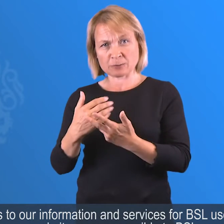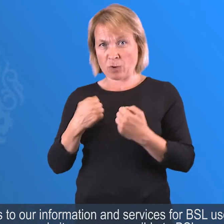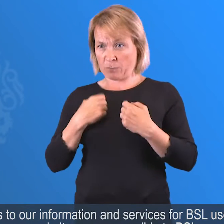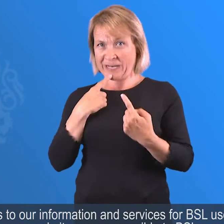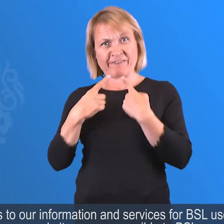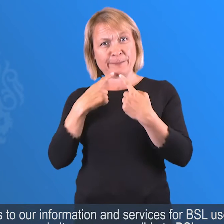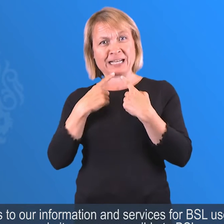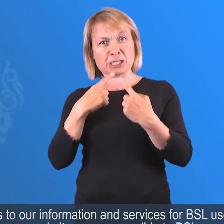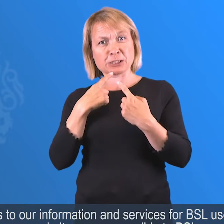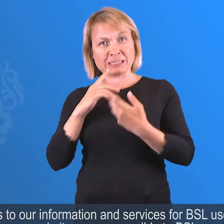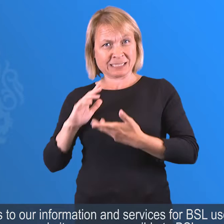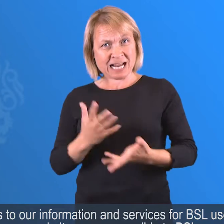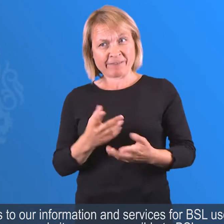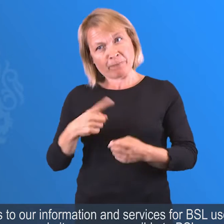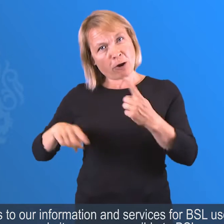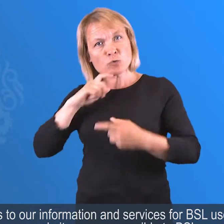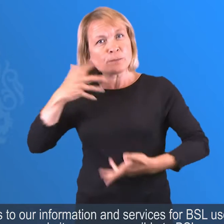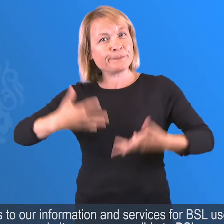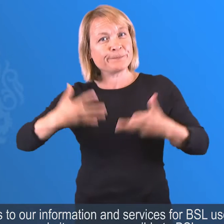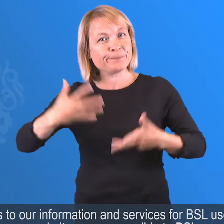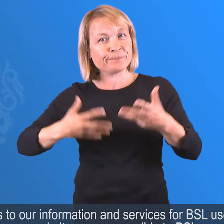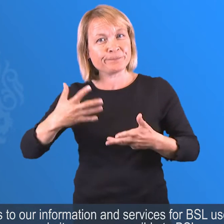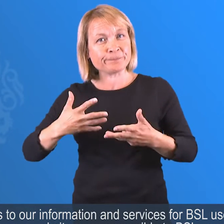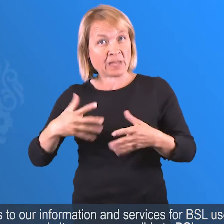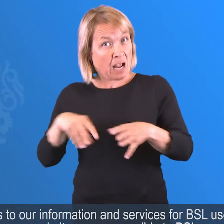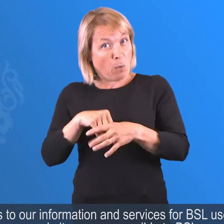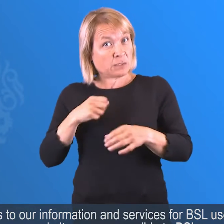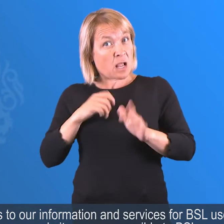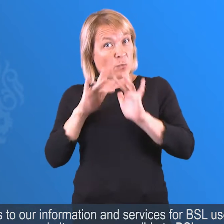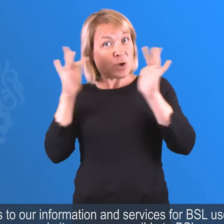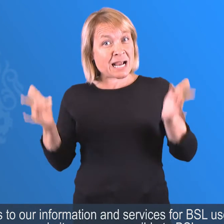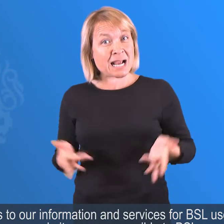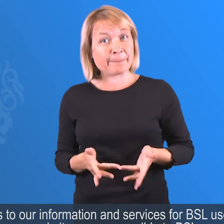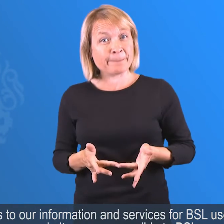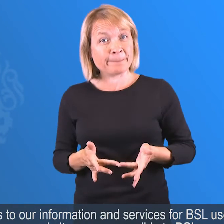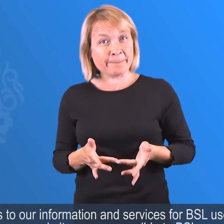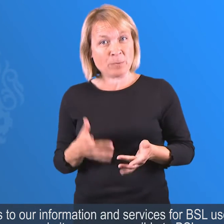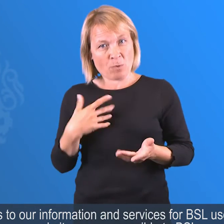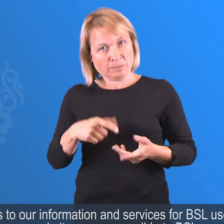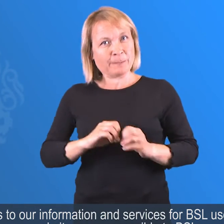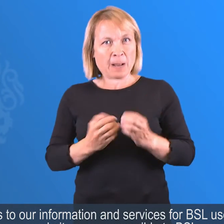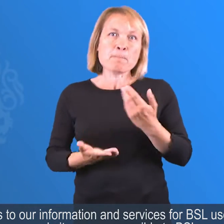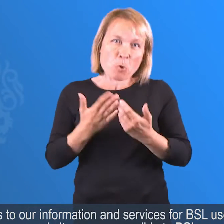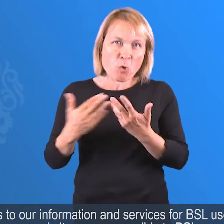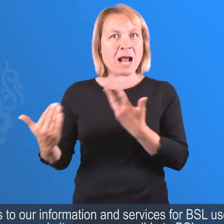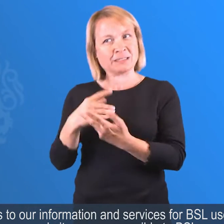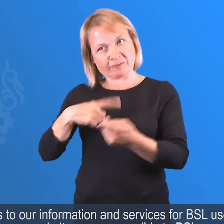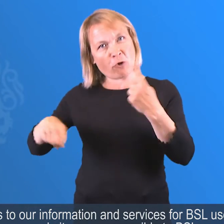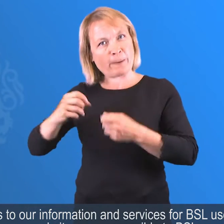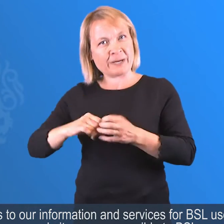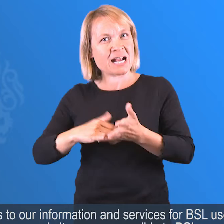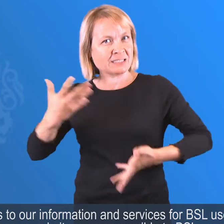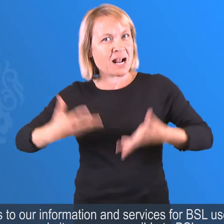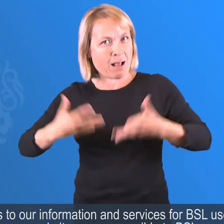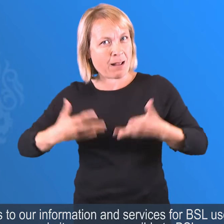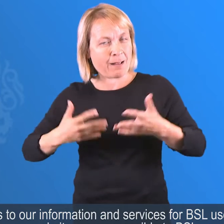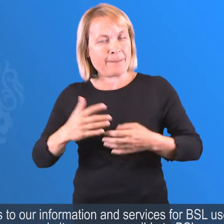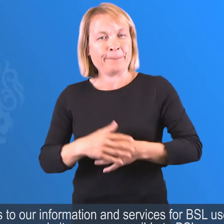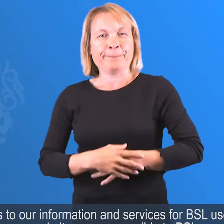Improve access to our information and services for BSL users, including making our website more accessible to